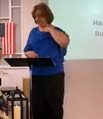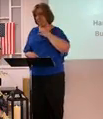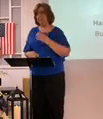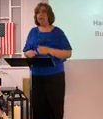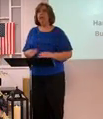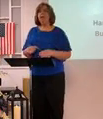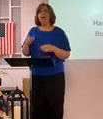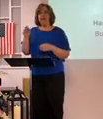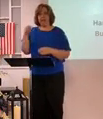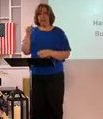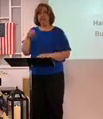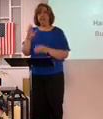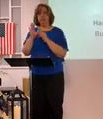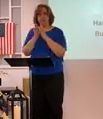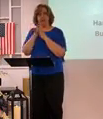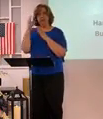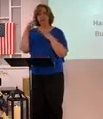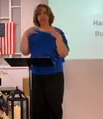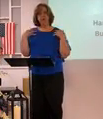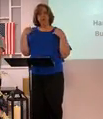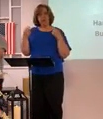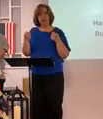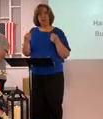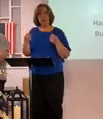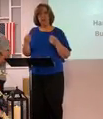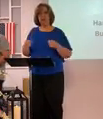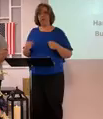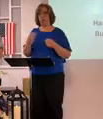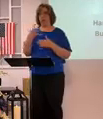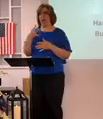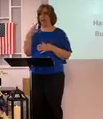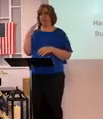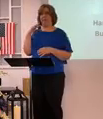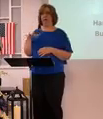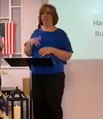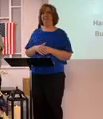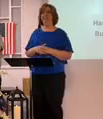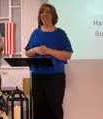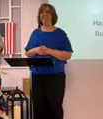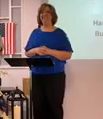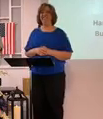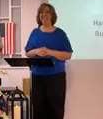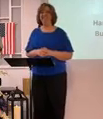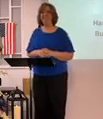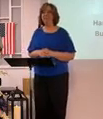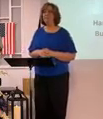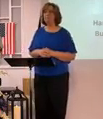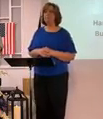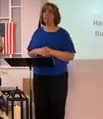I was praying for healing, and that's loud. So